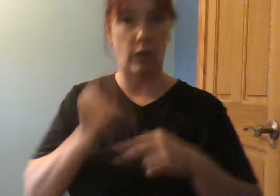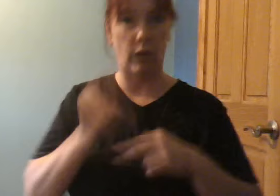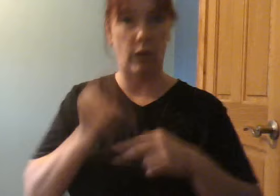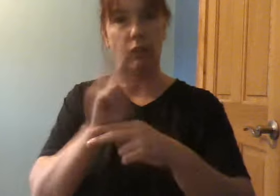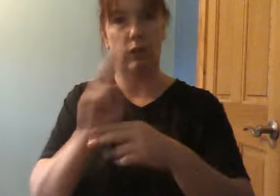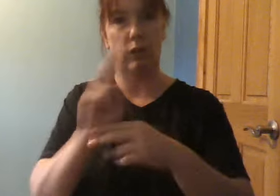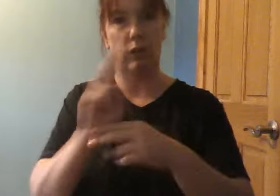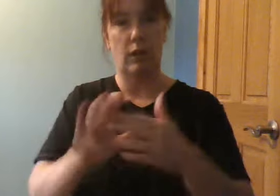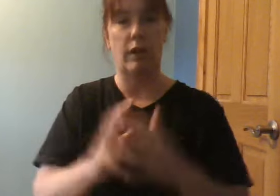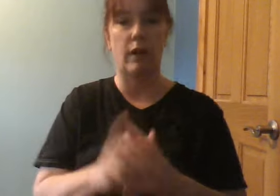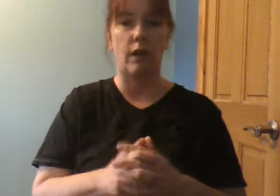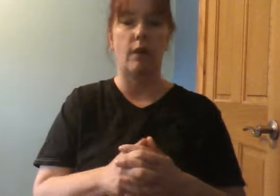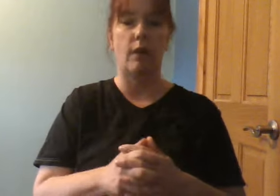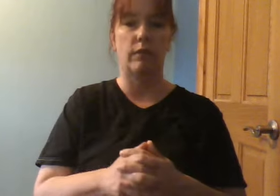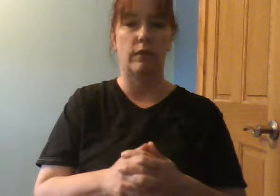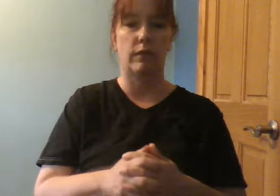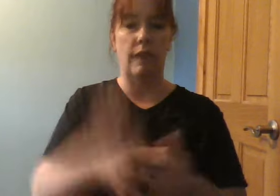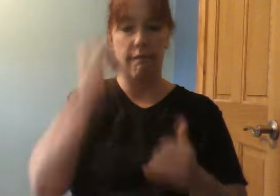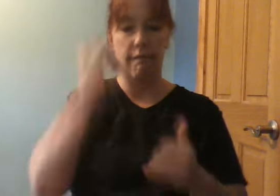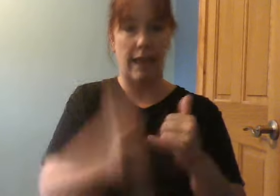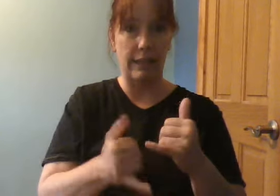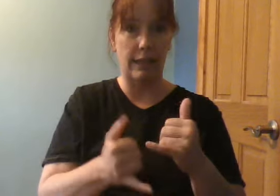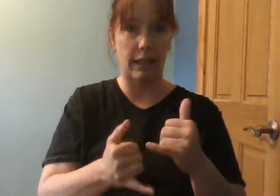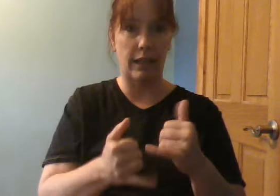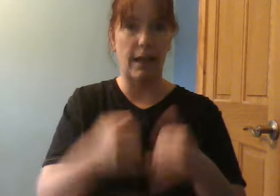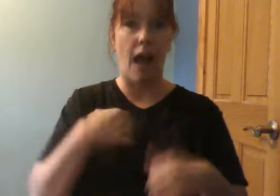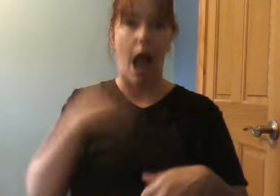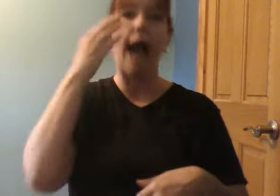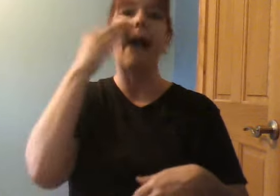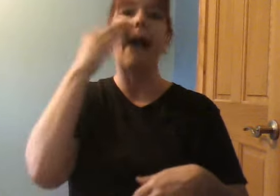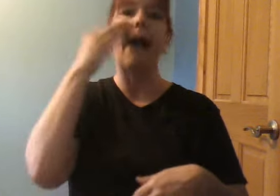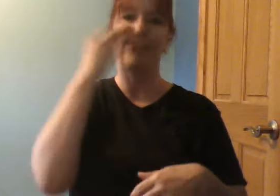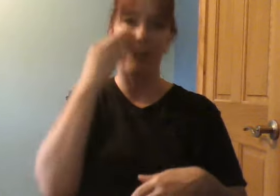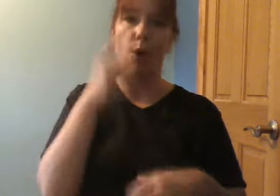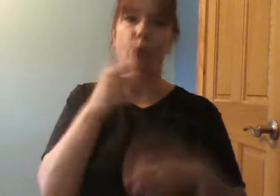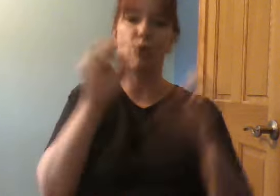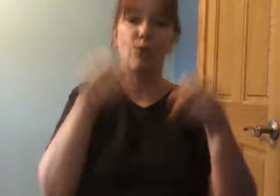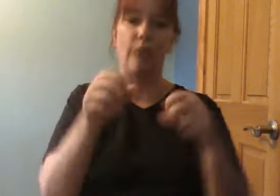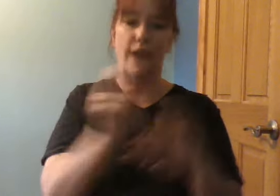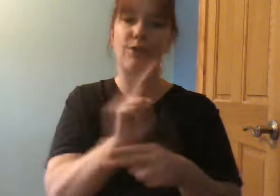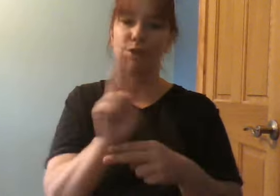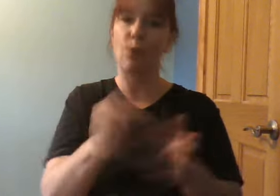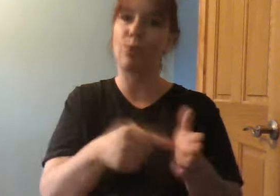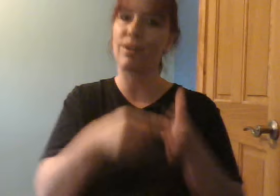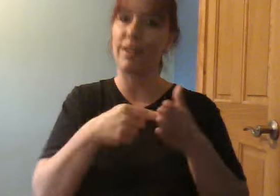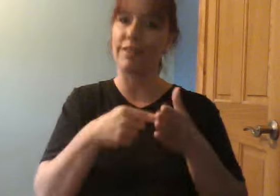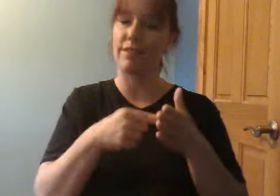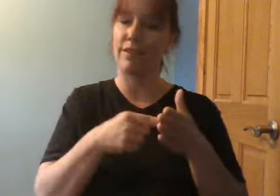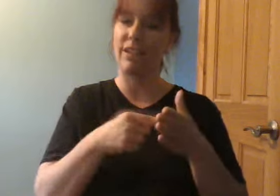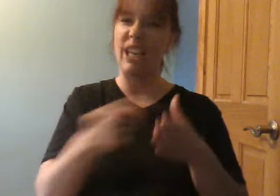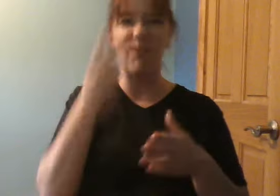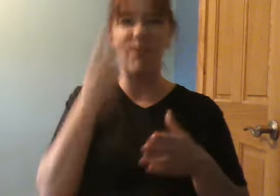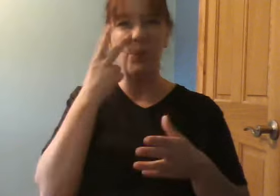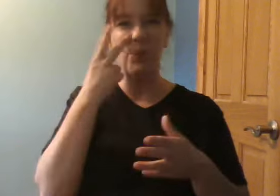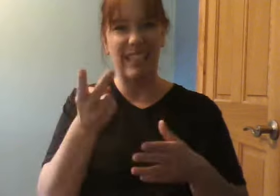I know that you can do this because if you saw the episode of Doctor Who, the Easter special of Doctor Who, where he went